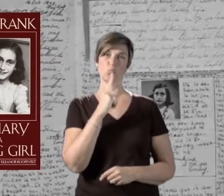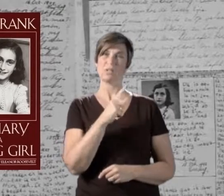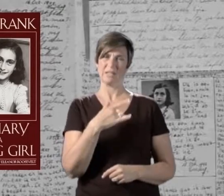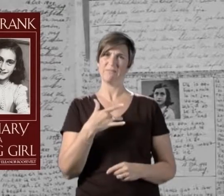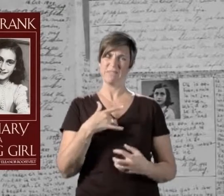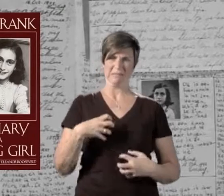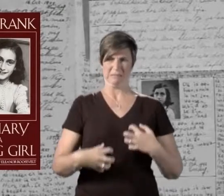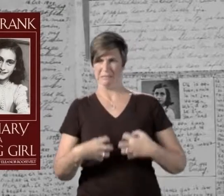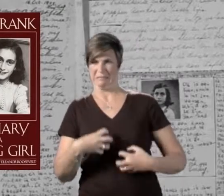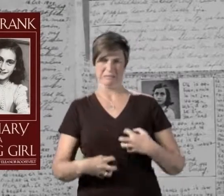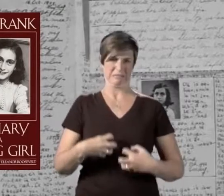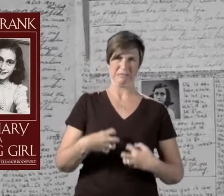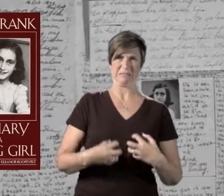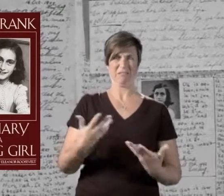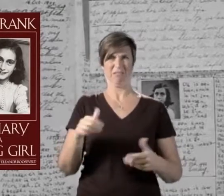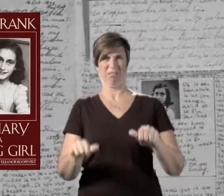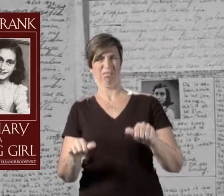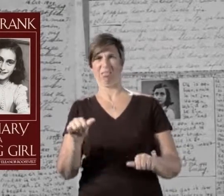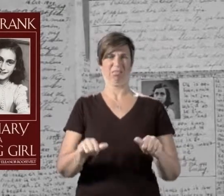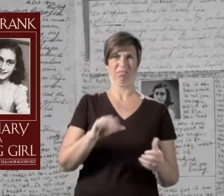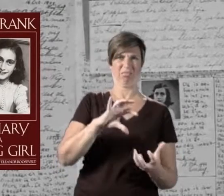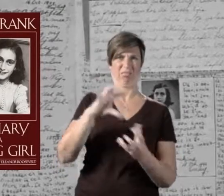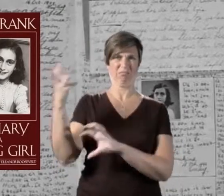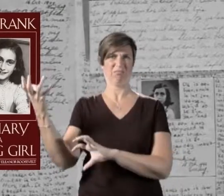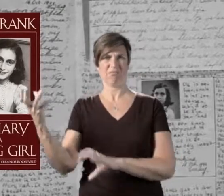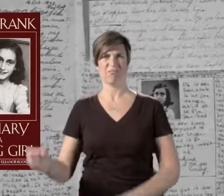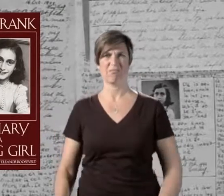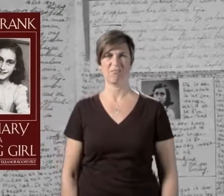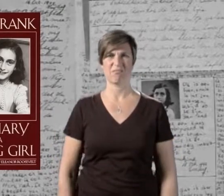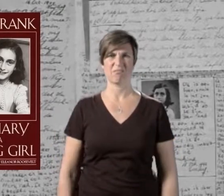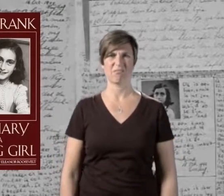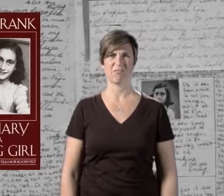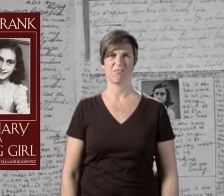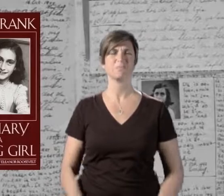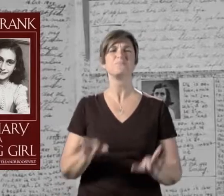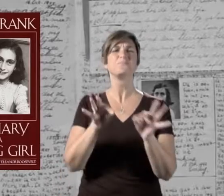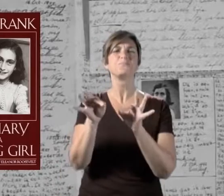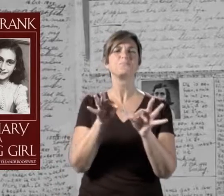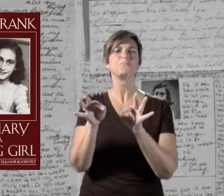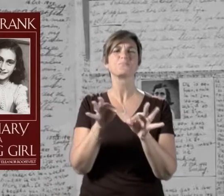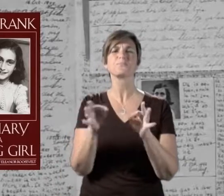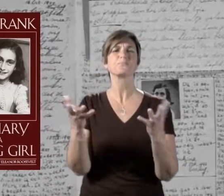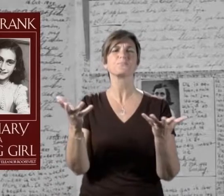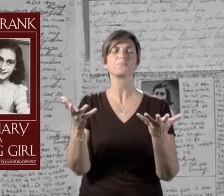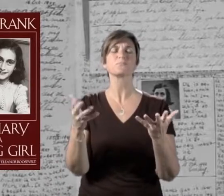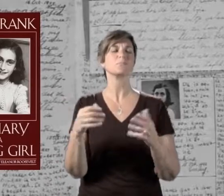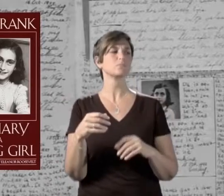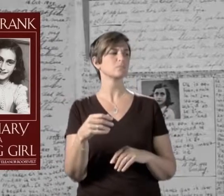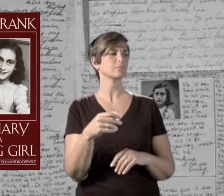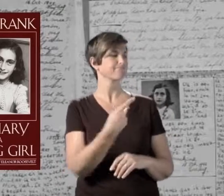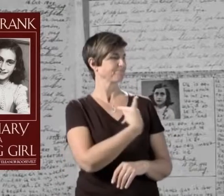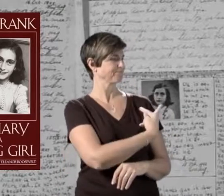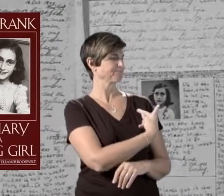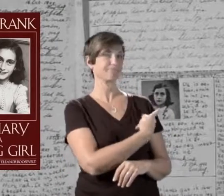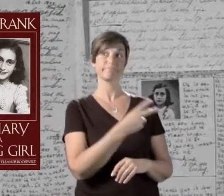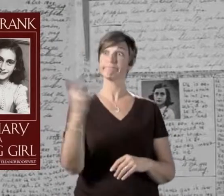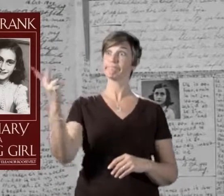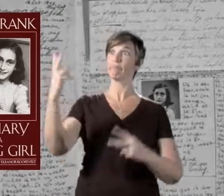And it's largely due to the fact that we are all ski-whiff here. By this I mean that we are treated as children over